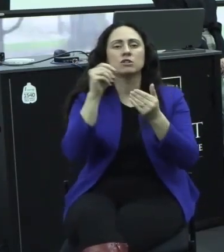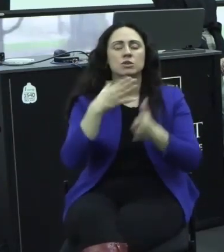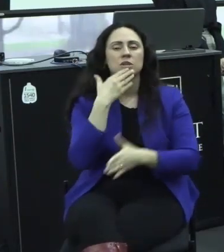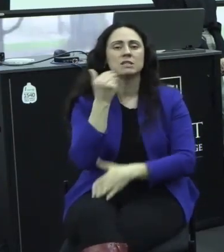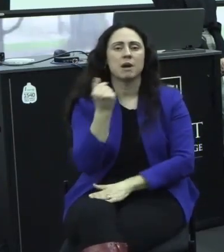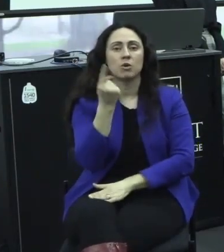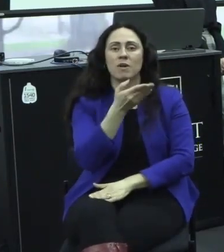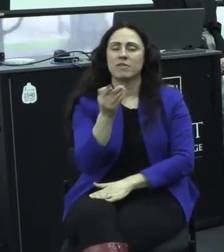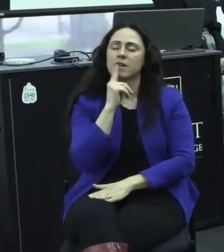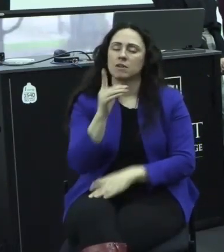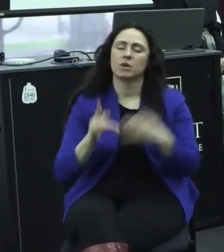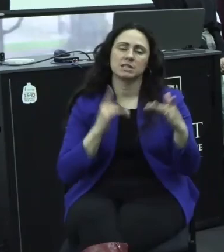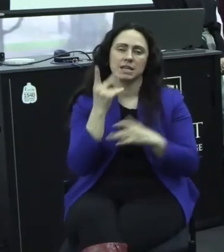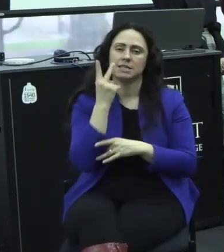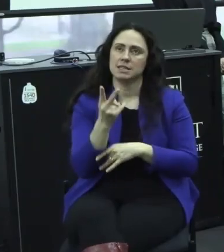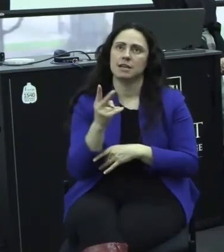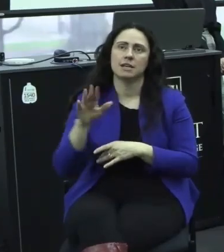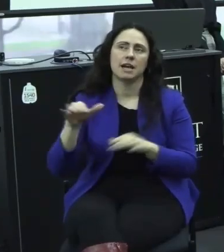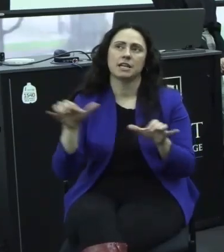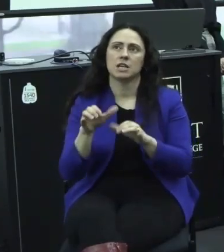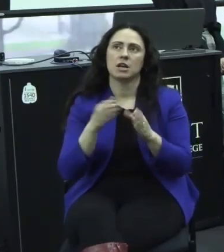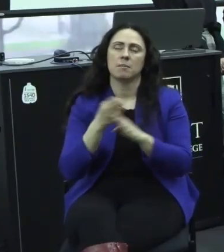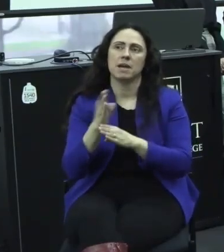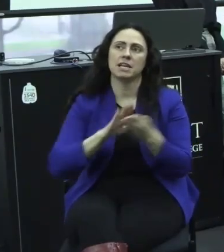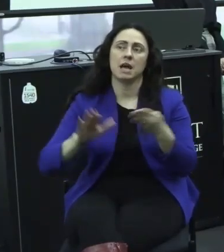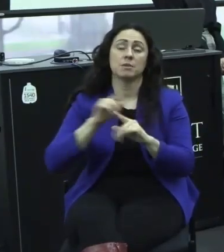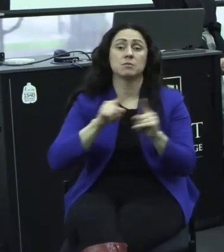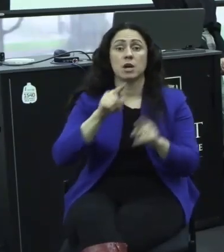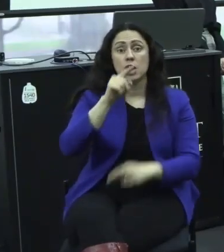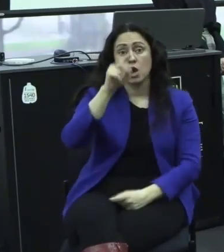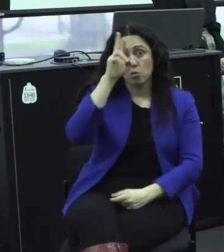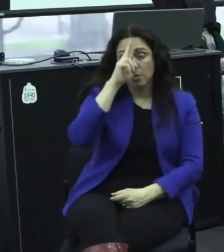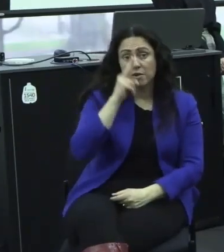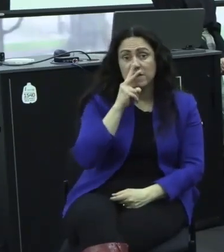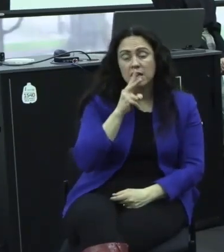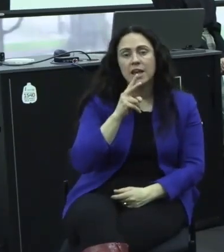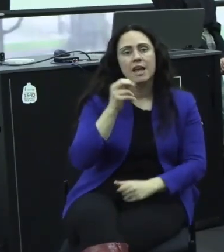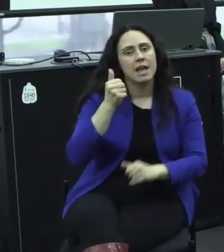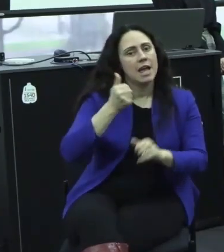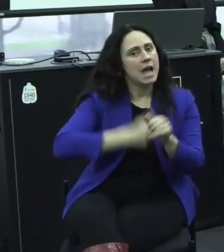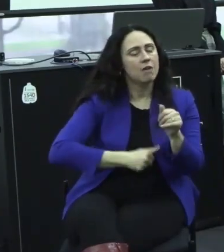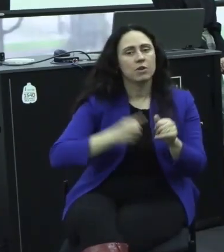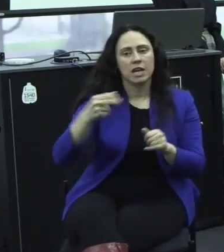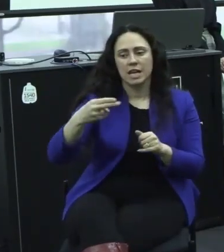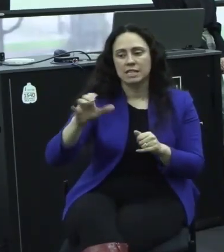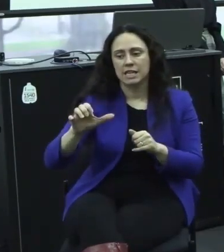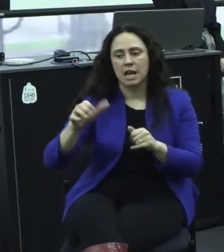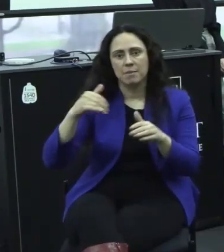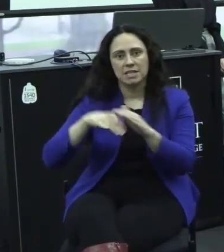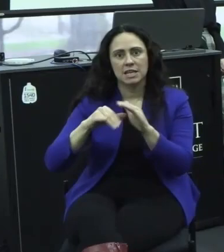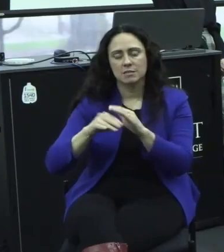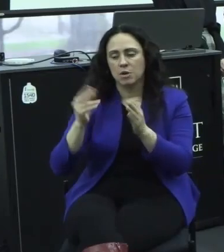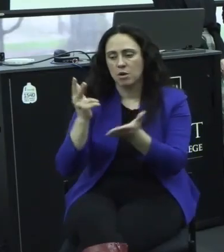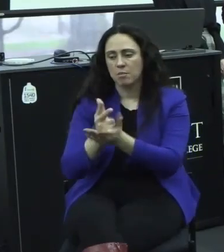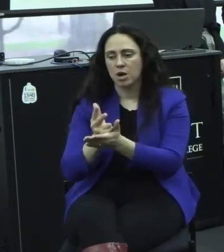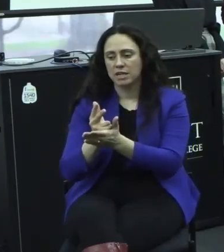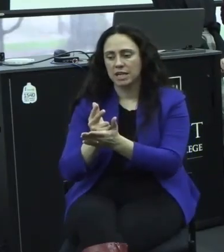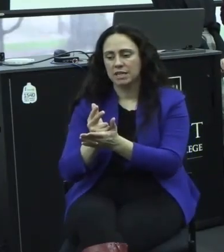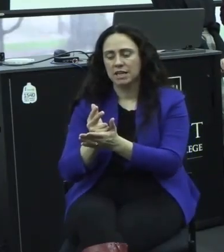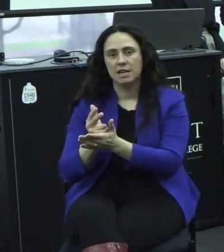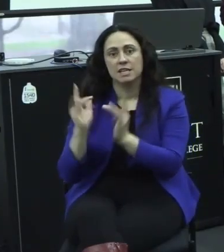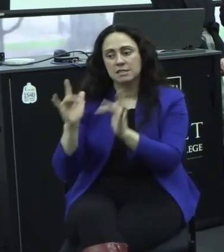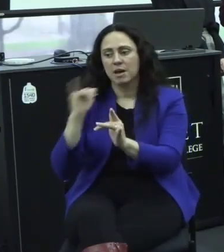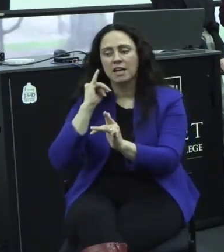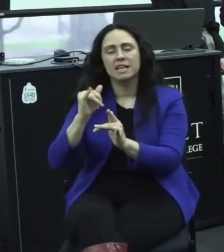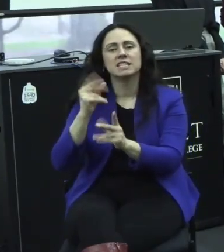One thing I'm very excited to see, I haven't done main campus yet, but at Romeoville, every single handicap accessible parking spot is a van spot,